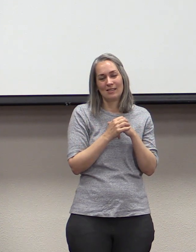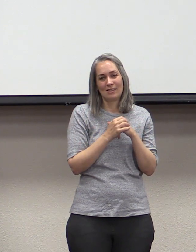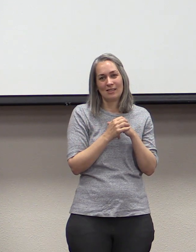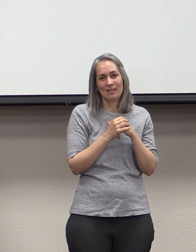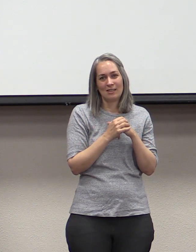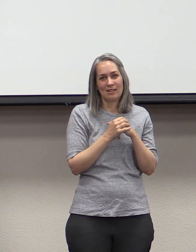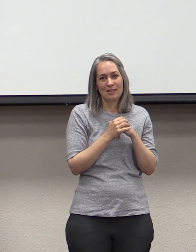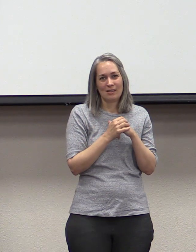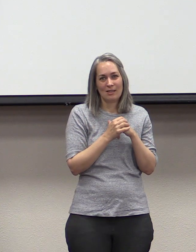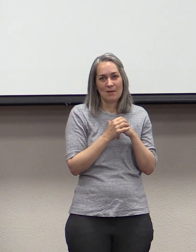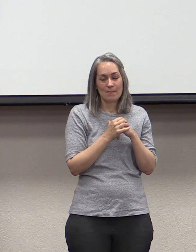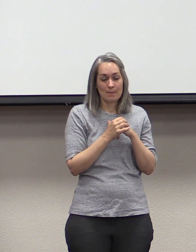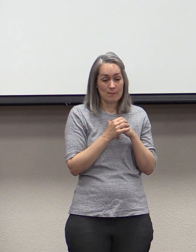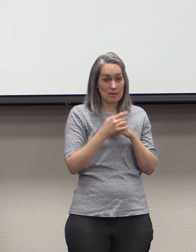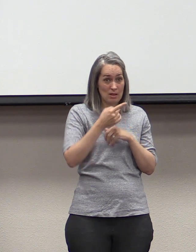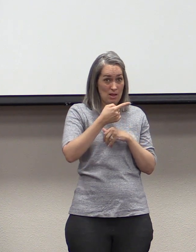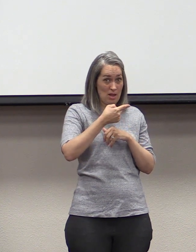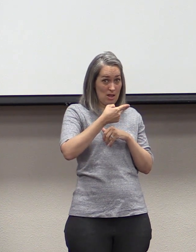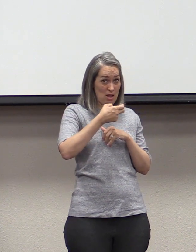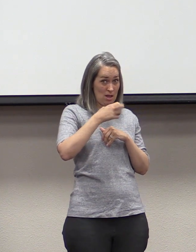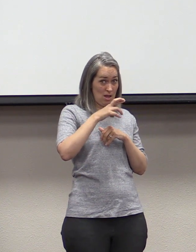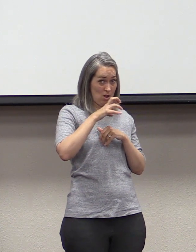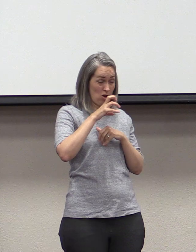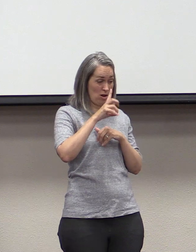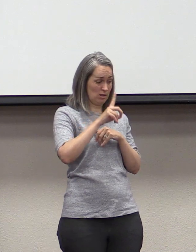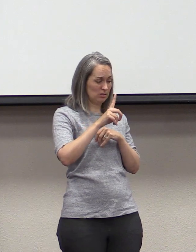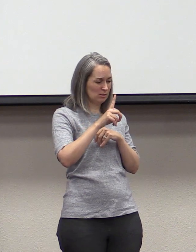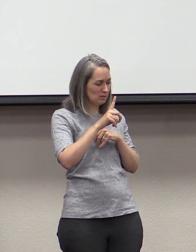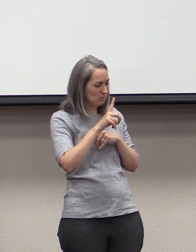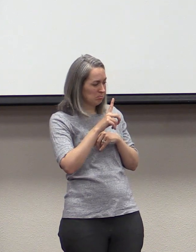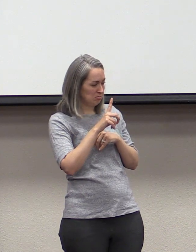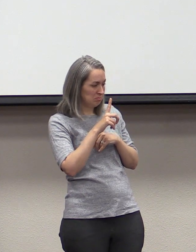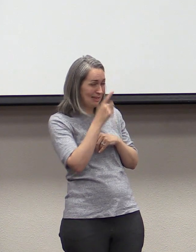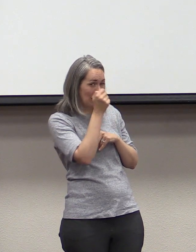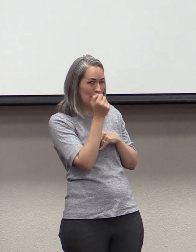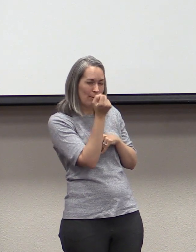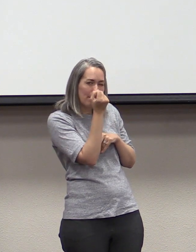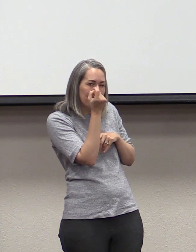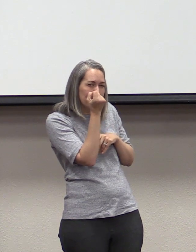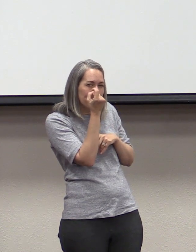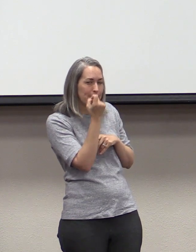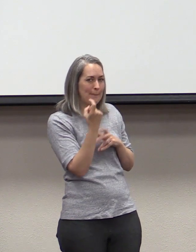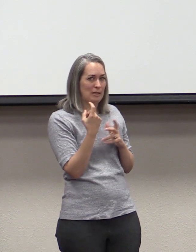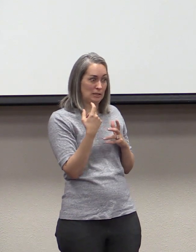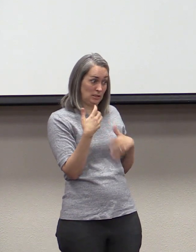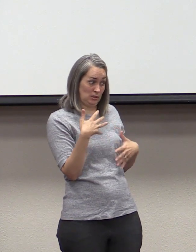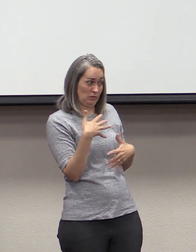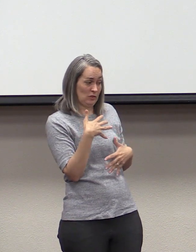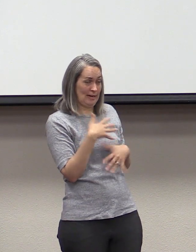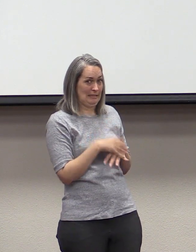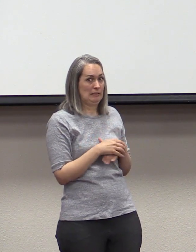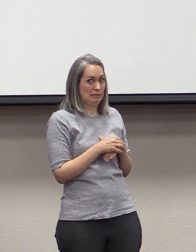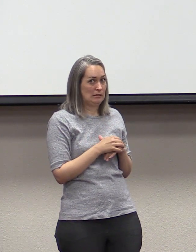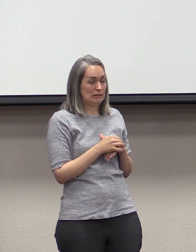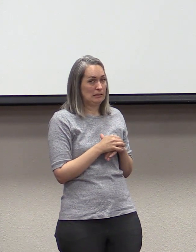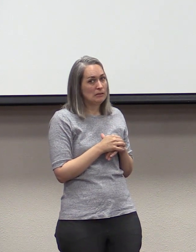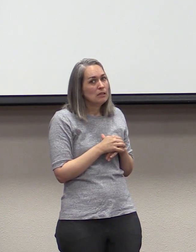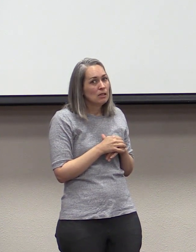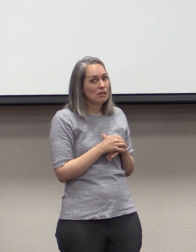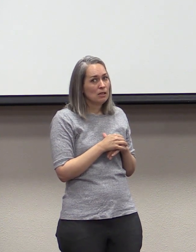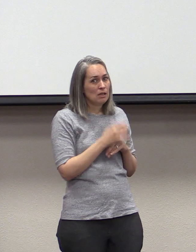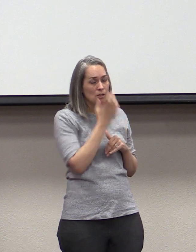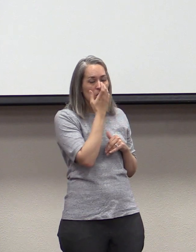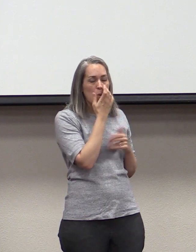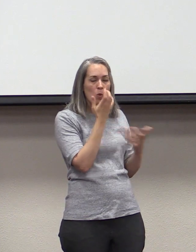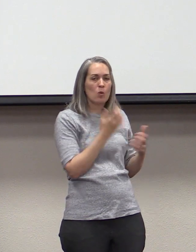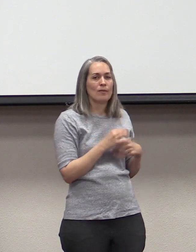here, Herod kind of gets it. And he's afraid. And this is